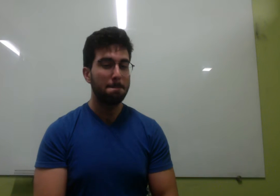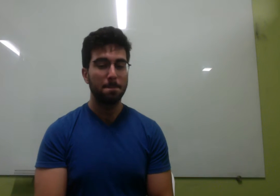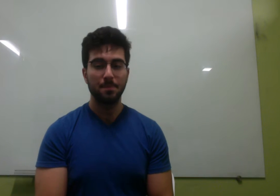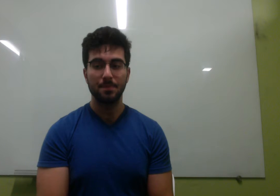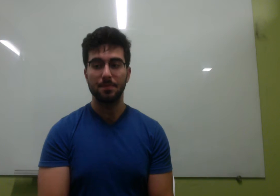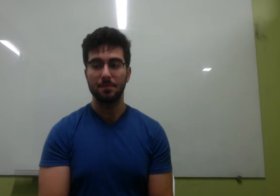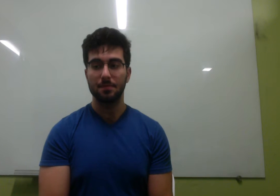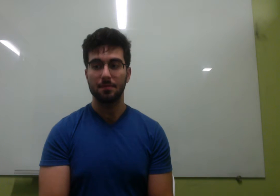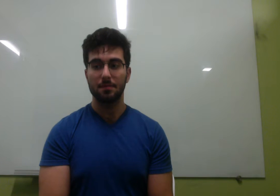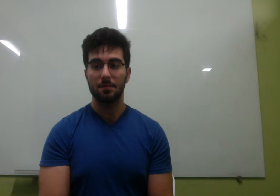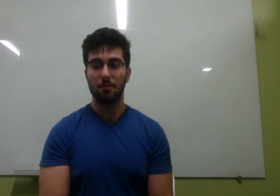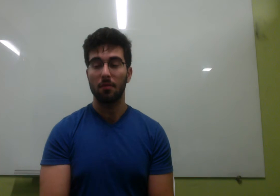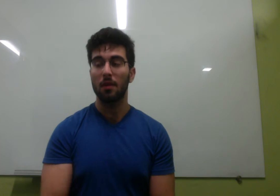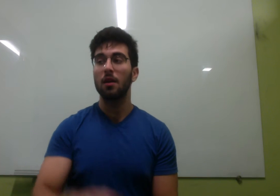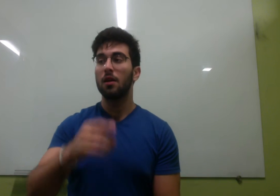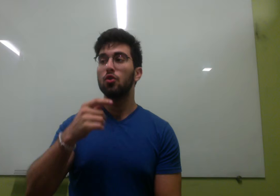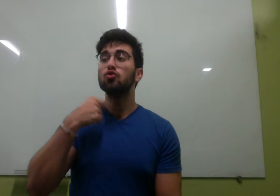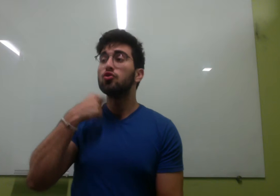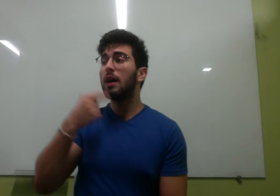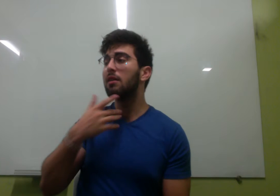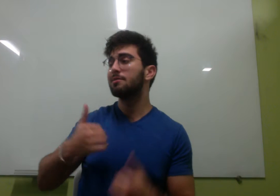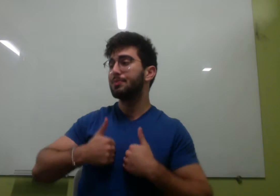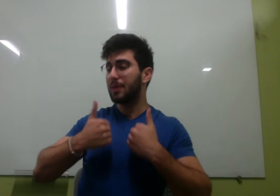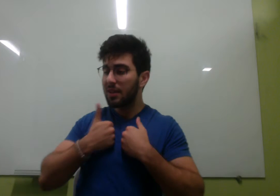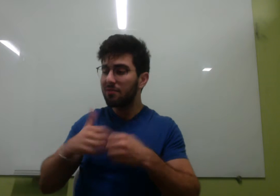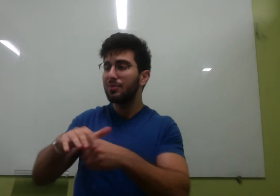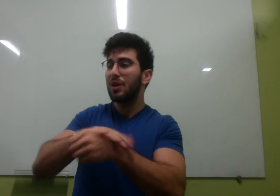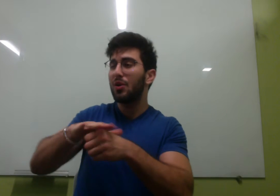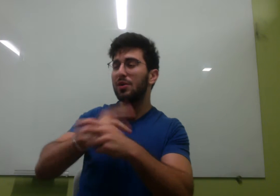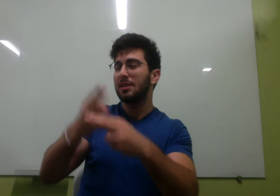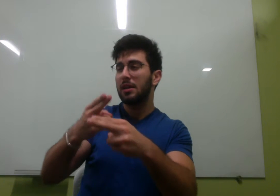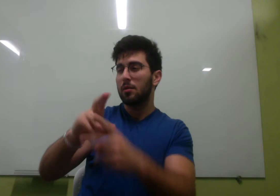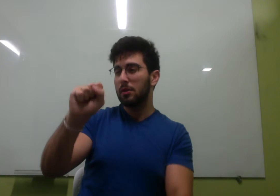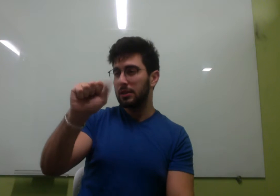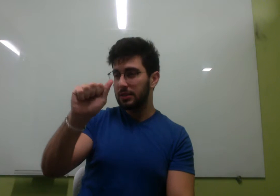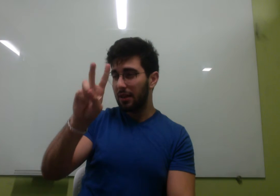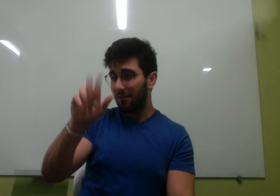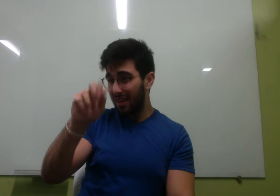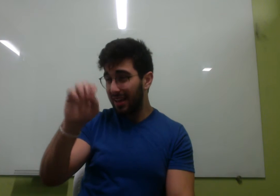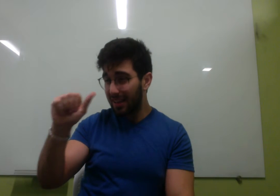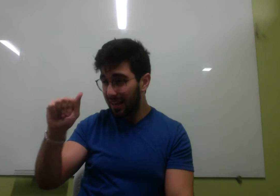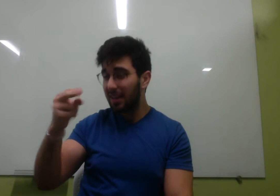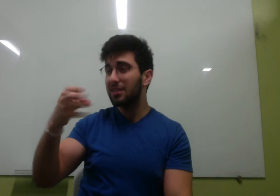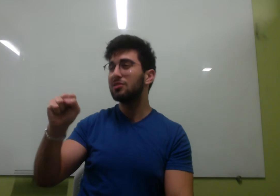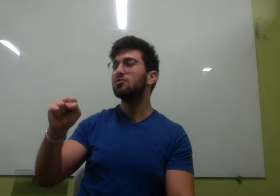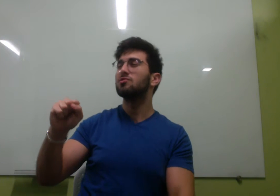And the weather there is semi-arid. They like woodlands that are sort of open, that have smatterings of trees and